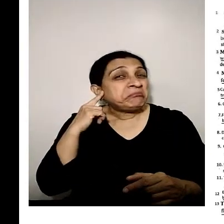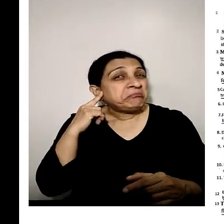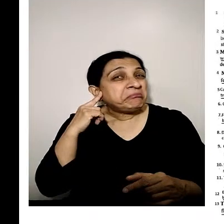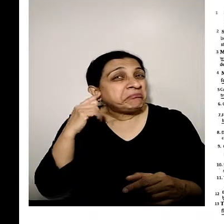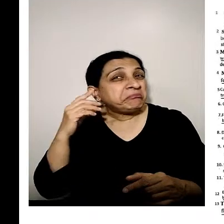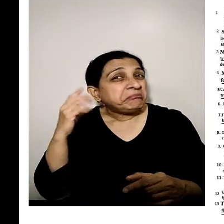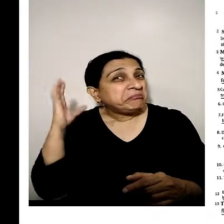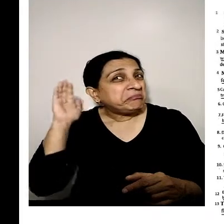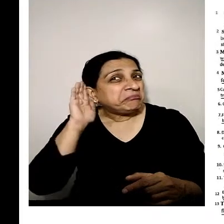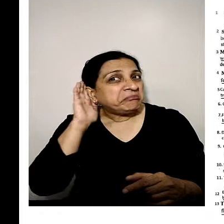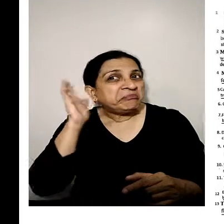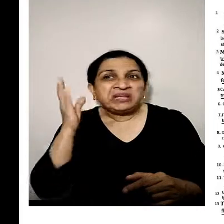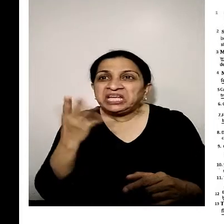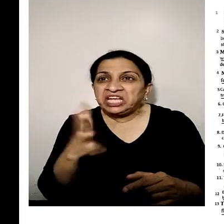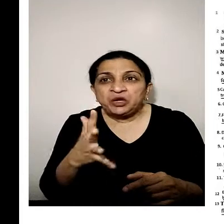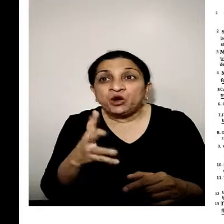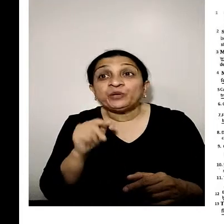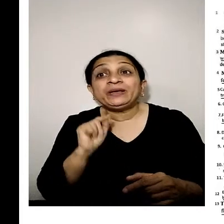become